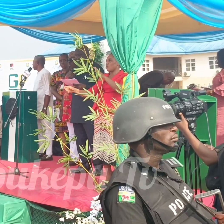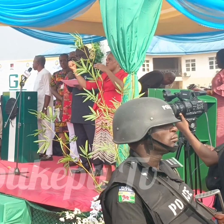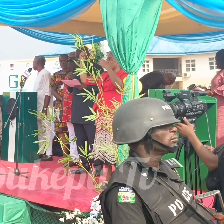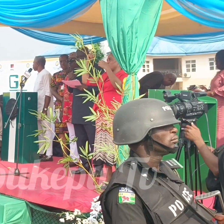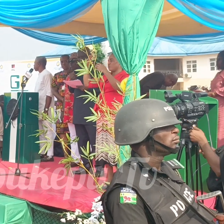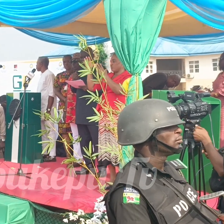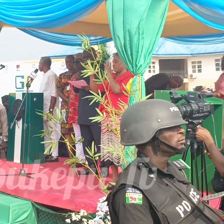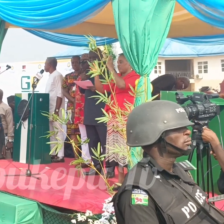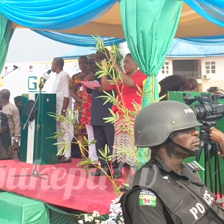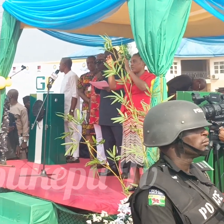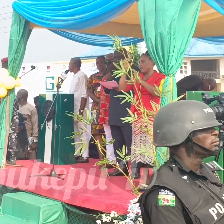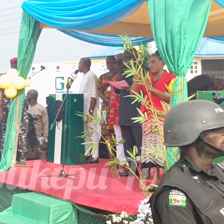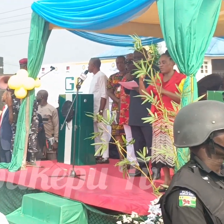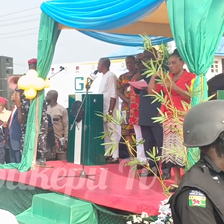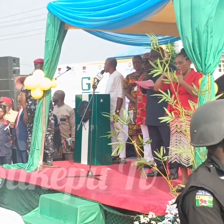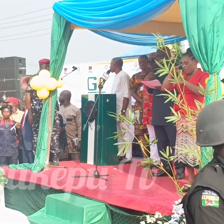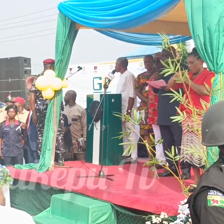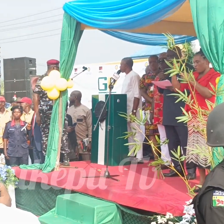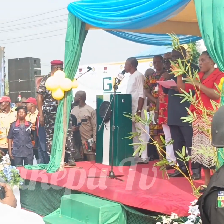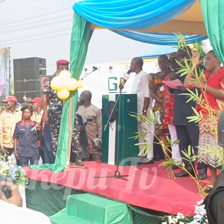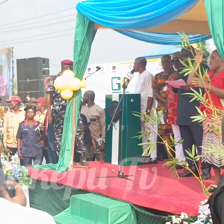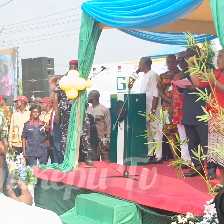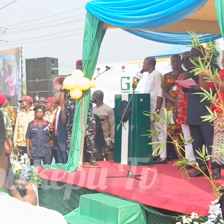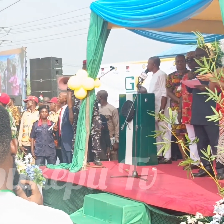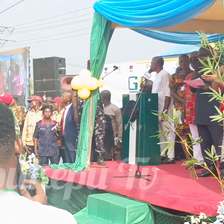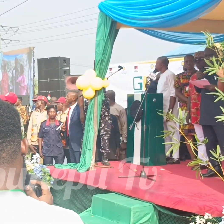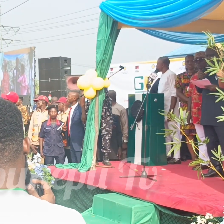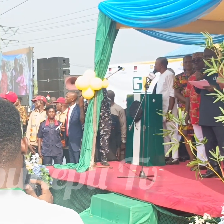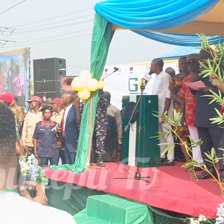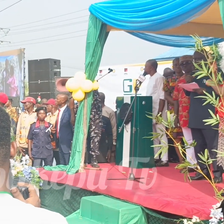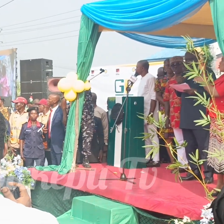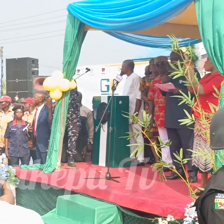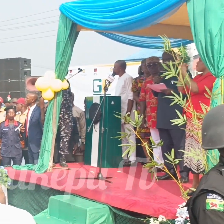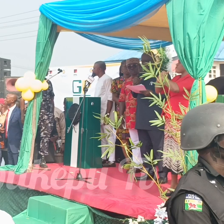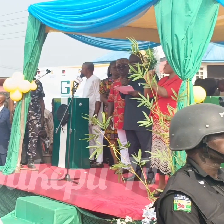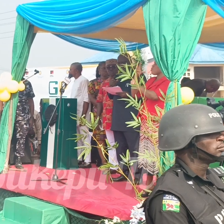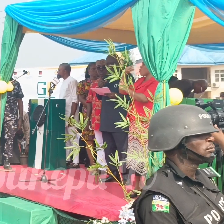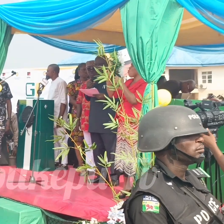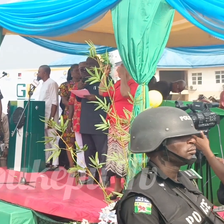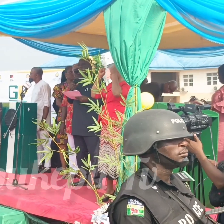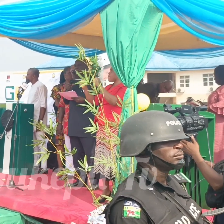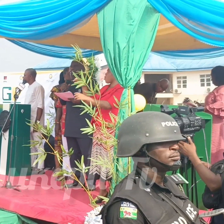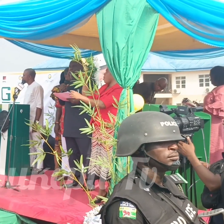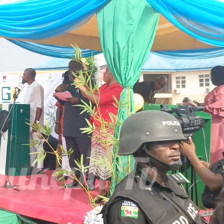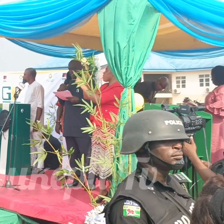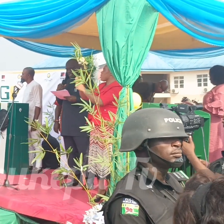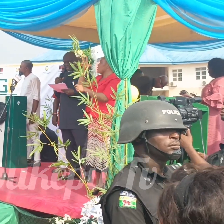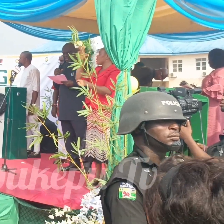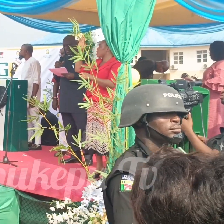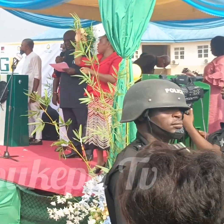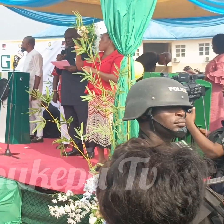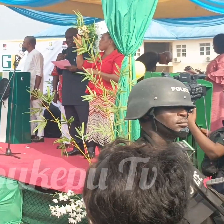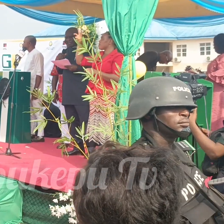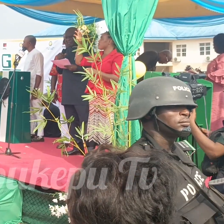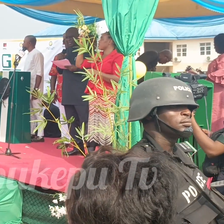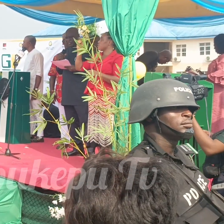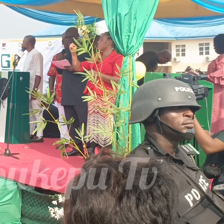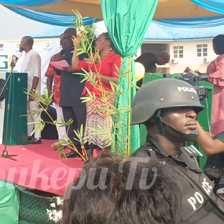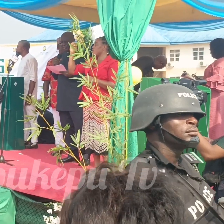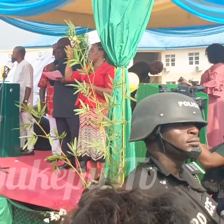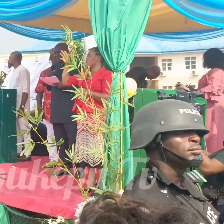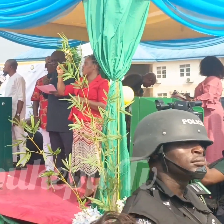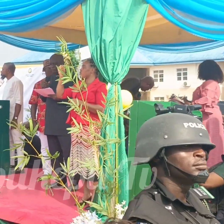lines. We have completed 5 new substations consisting of the power plant's 3 by 60